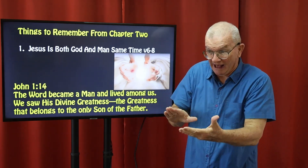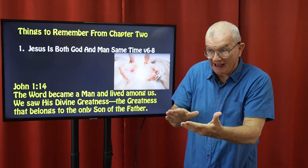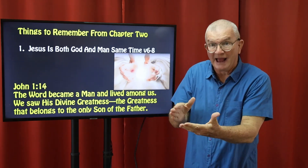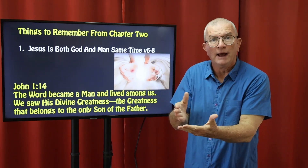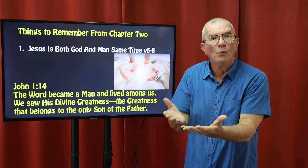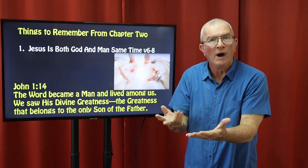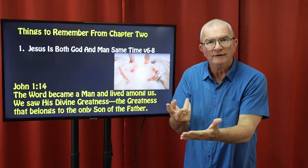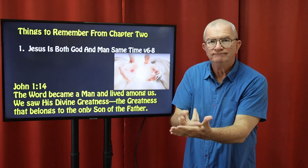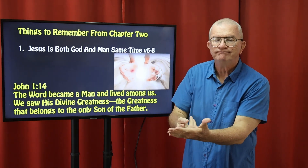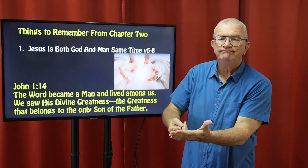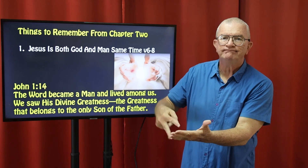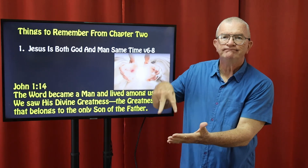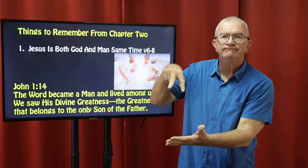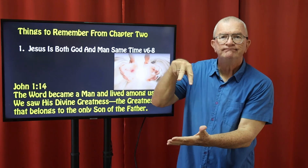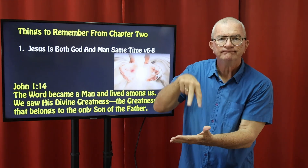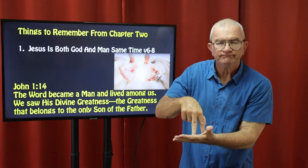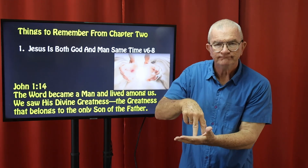death and resurrection.